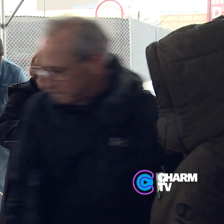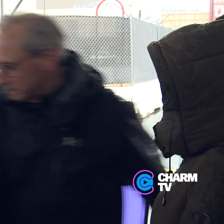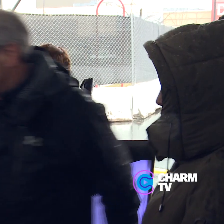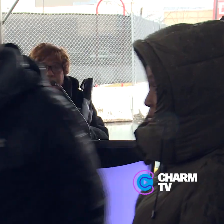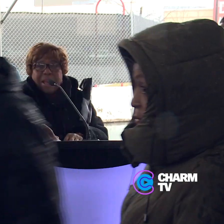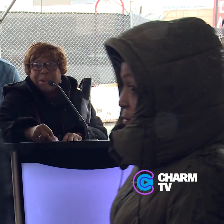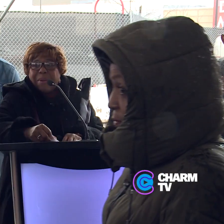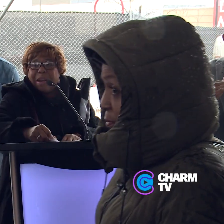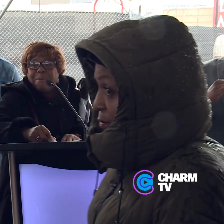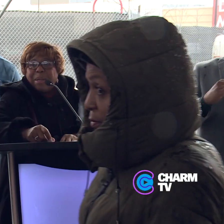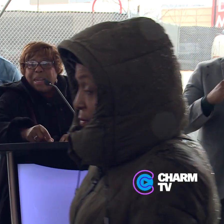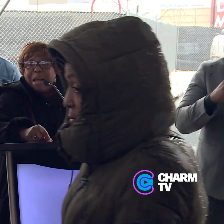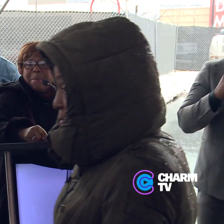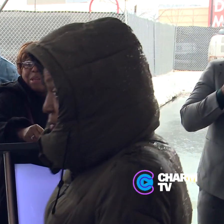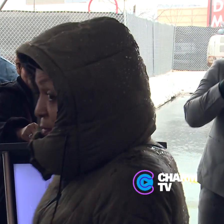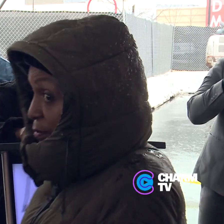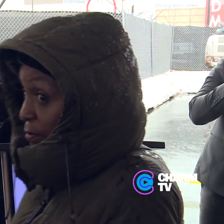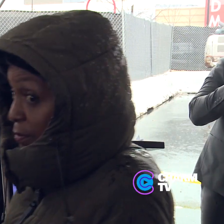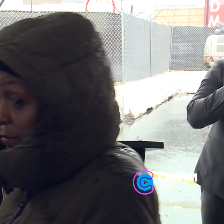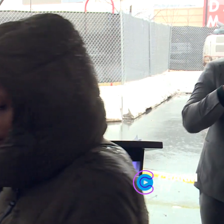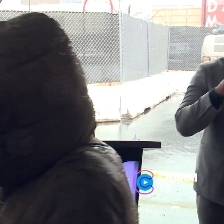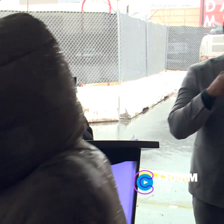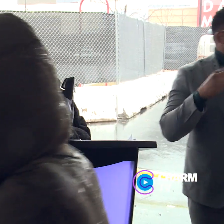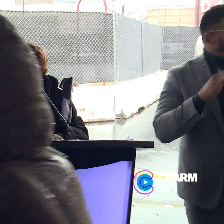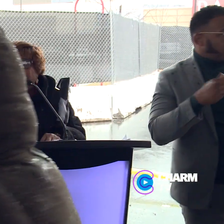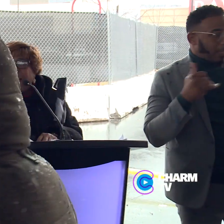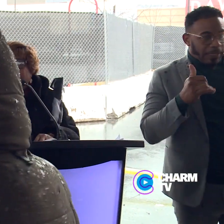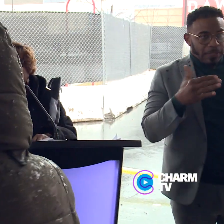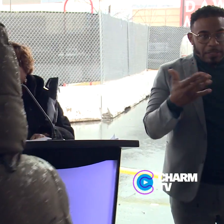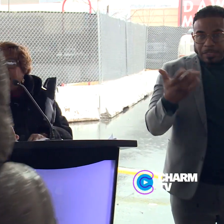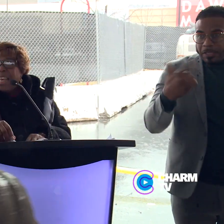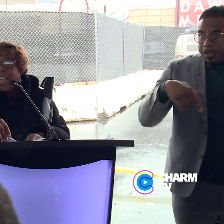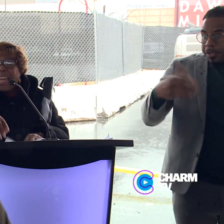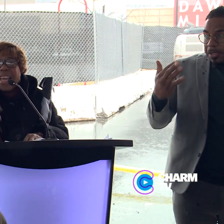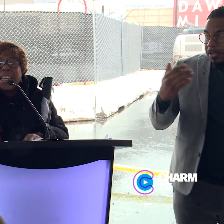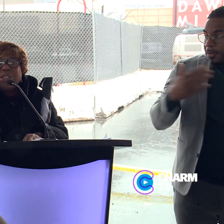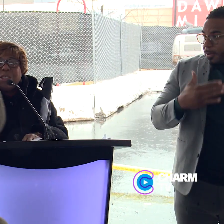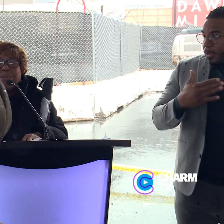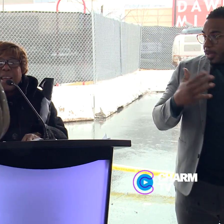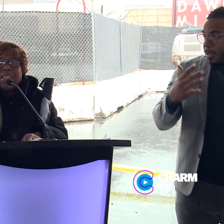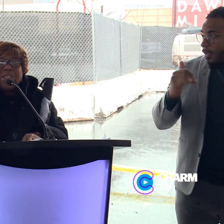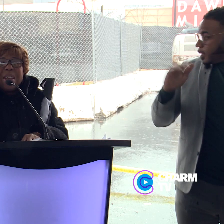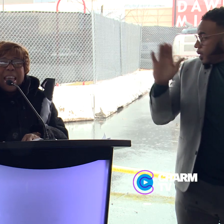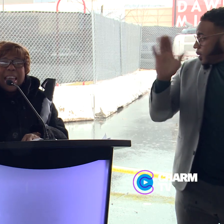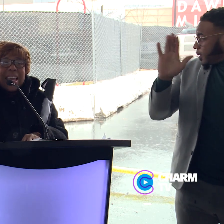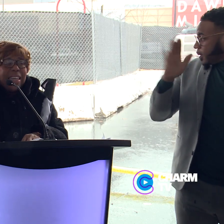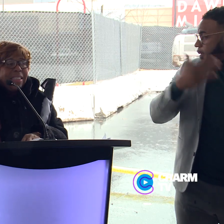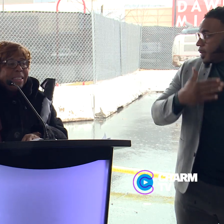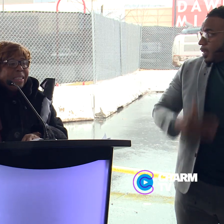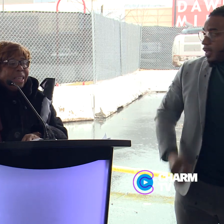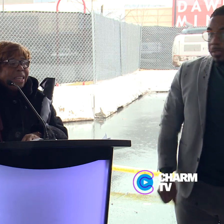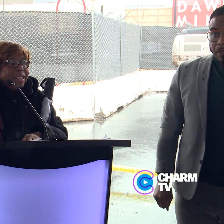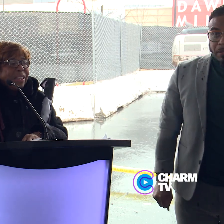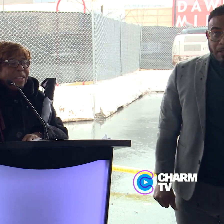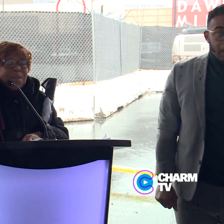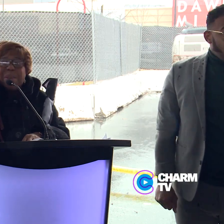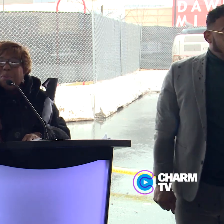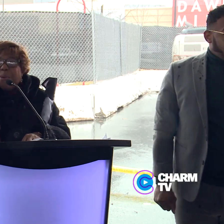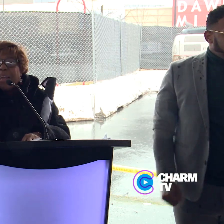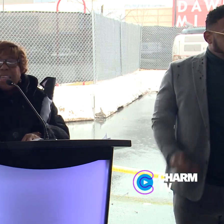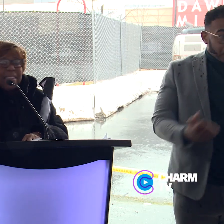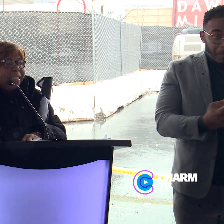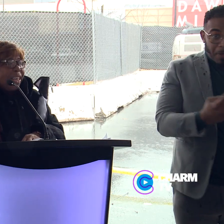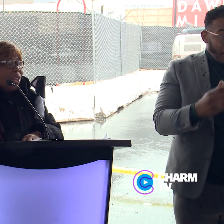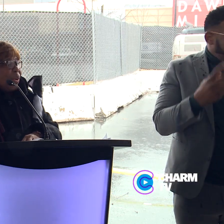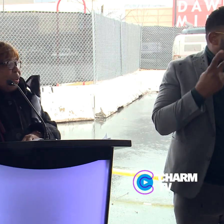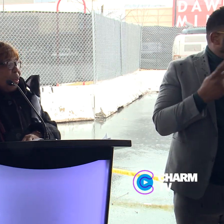the Greater Mondawmin community leaders around? Can I get you to raise your hand so